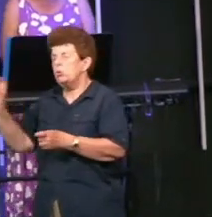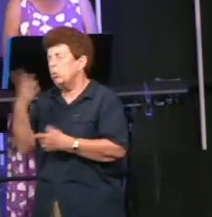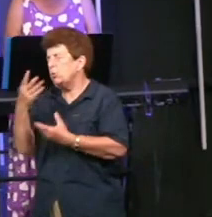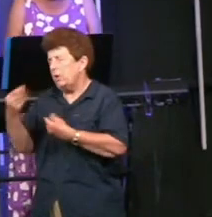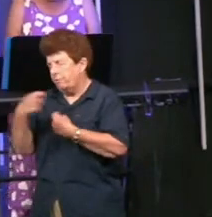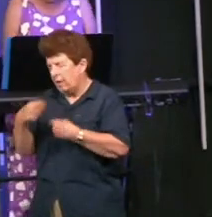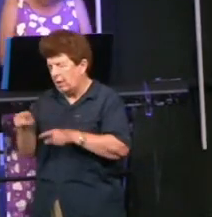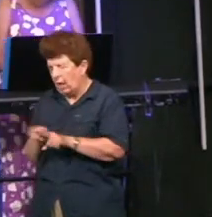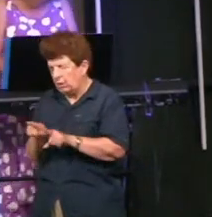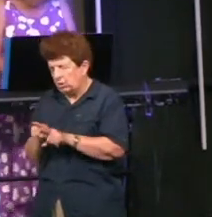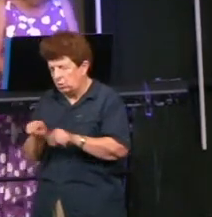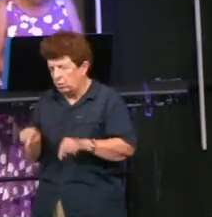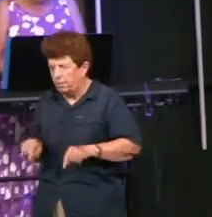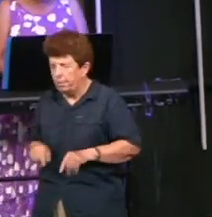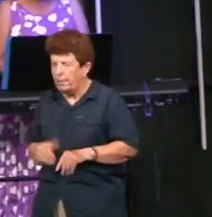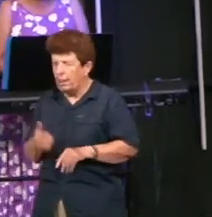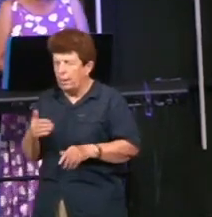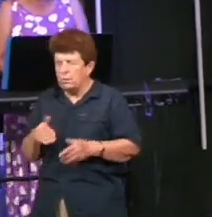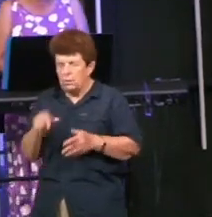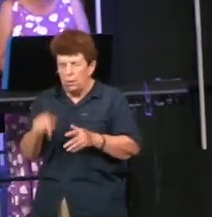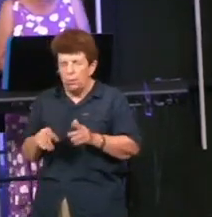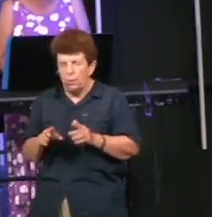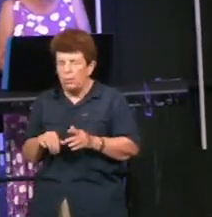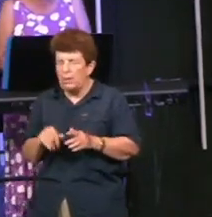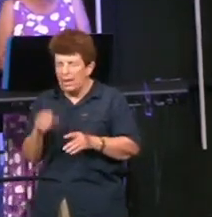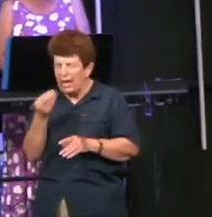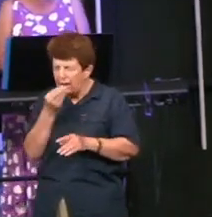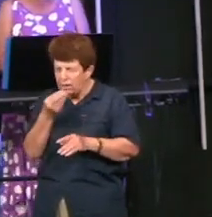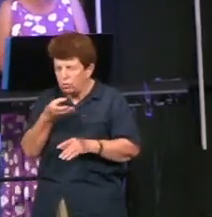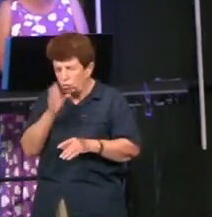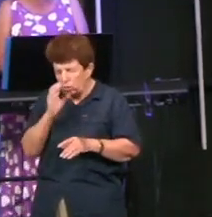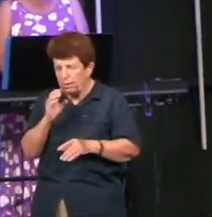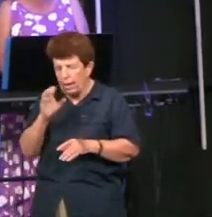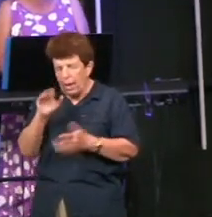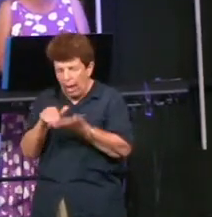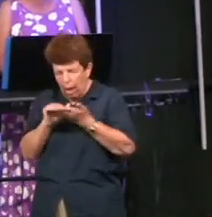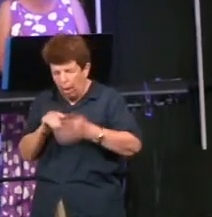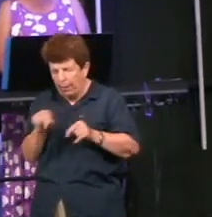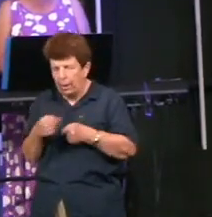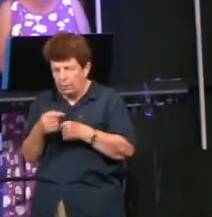As we enter this time of communion, help us to remember.